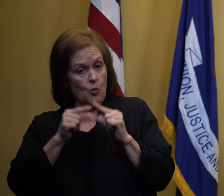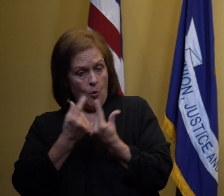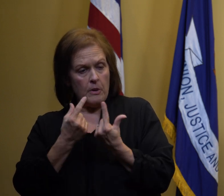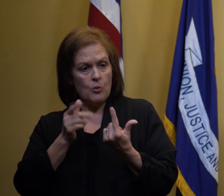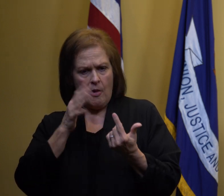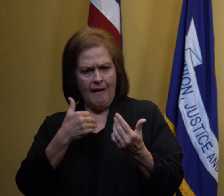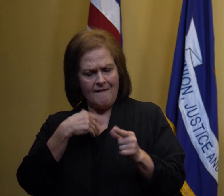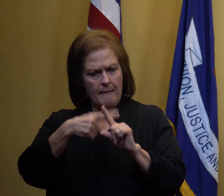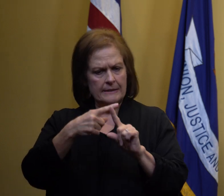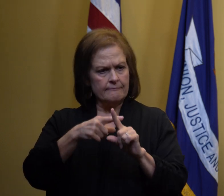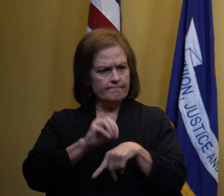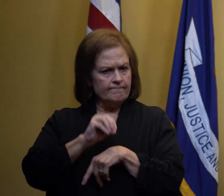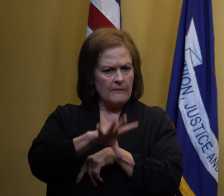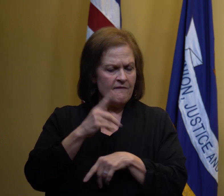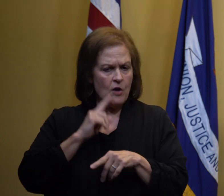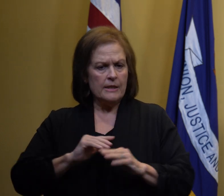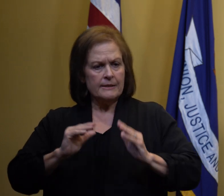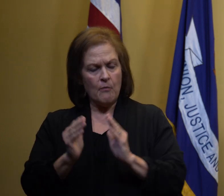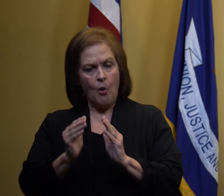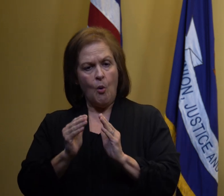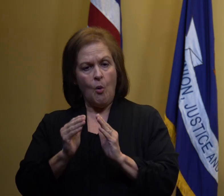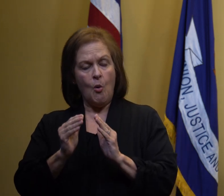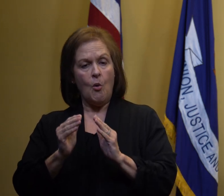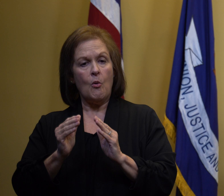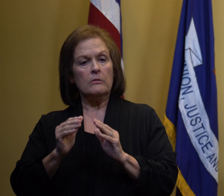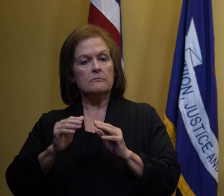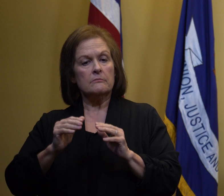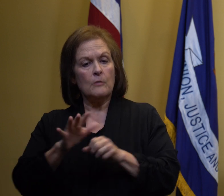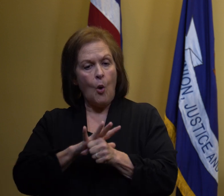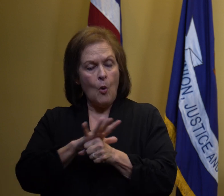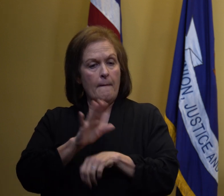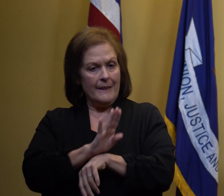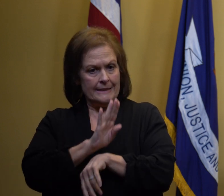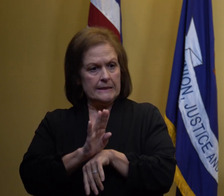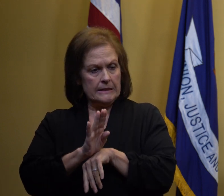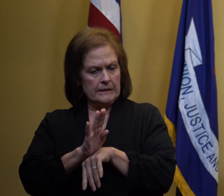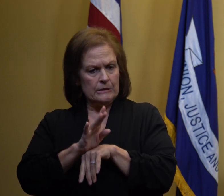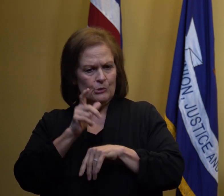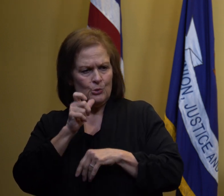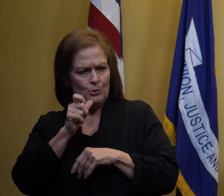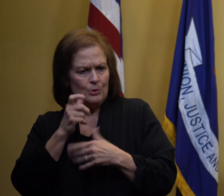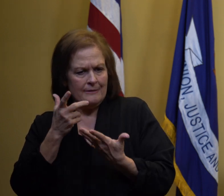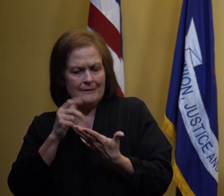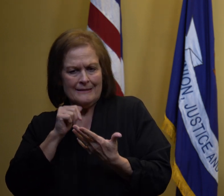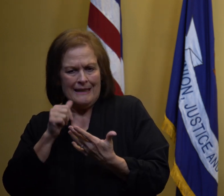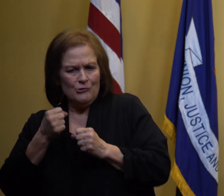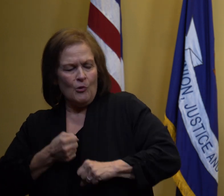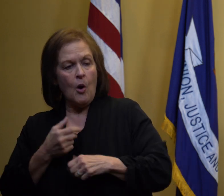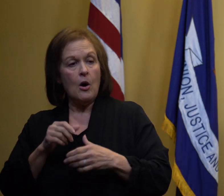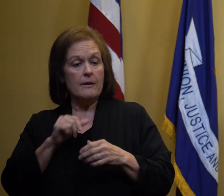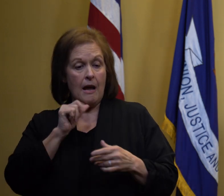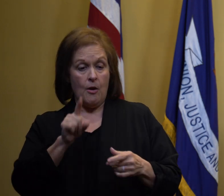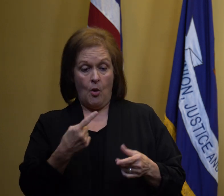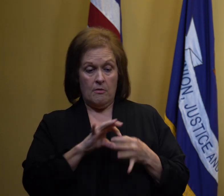impacts for small, local, and disadvantaged businesses in our city, which has been a priority, not just with my